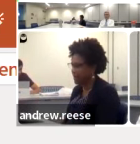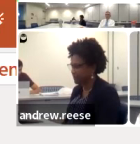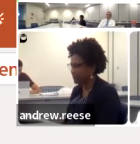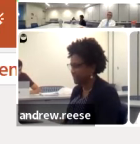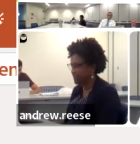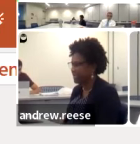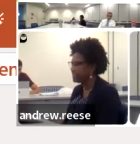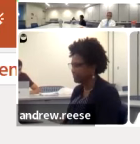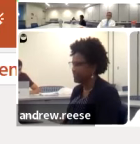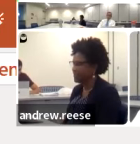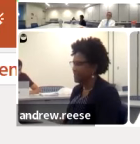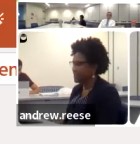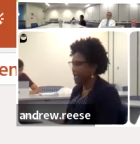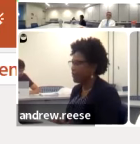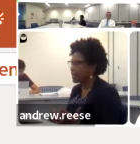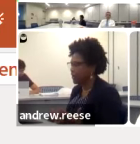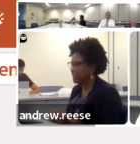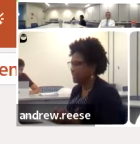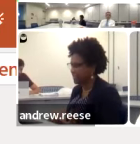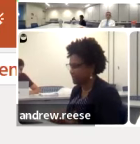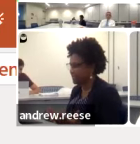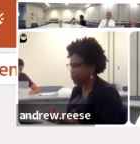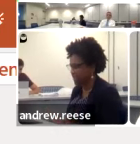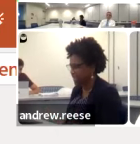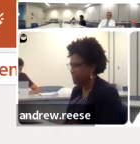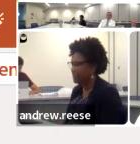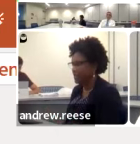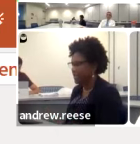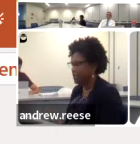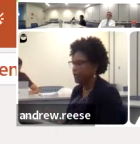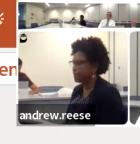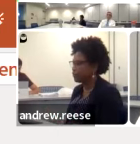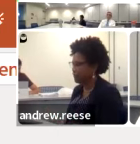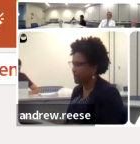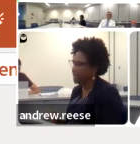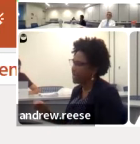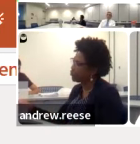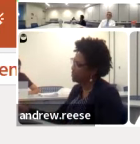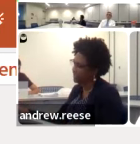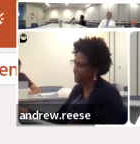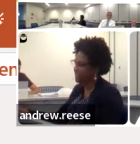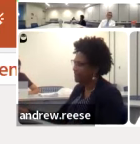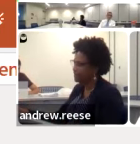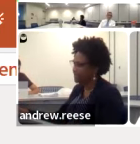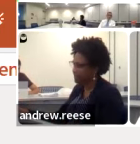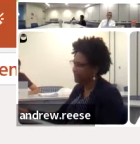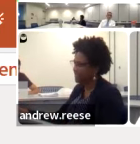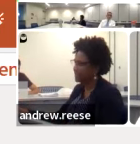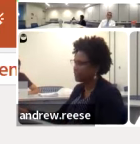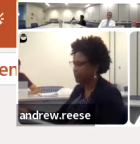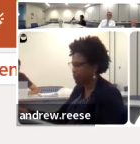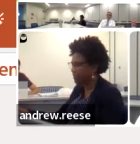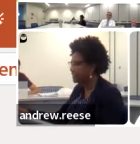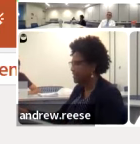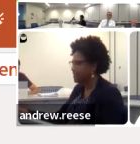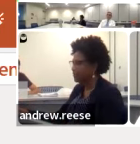Behavioral Health, DDH, how we coordinate services with them in order to provide high quality services